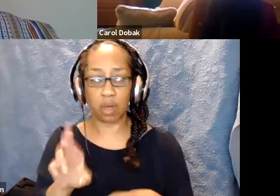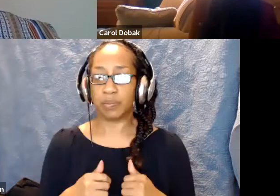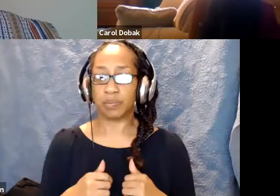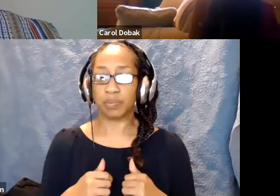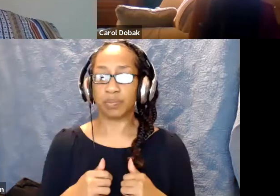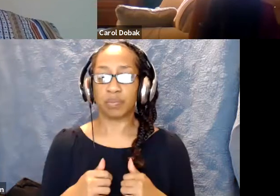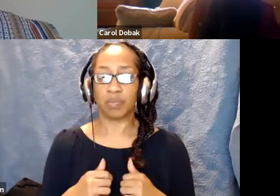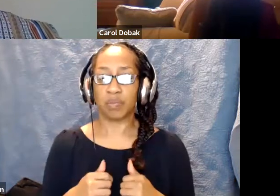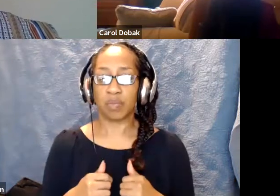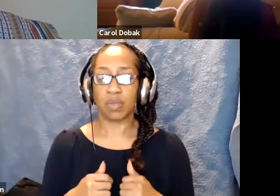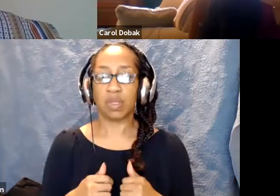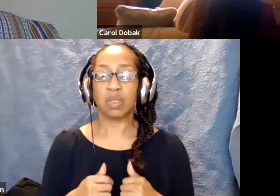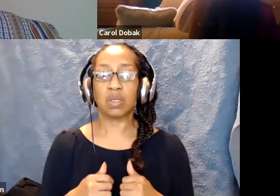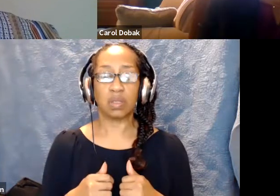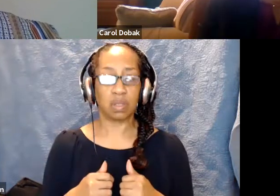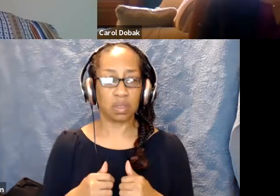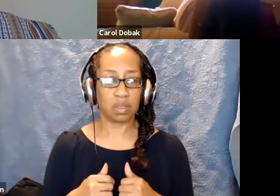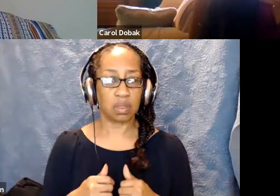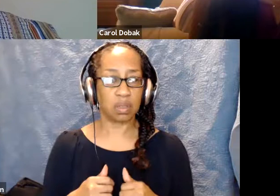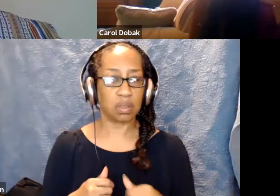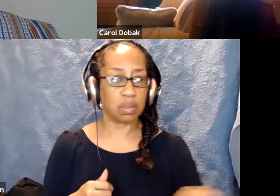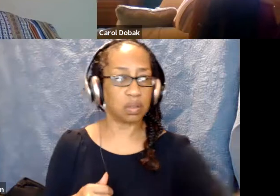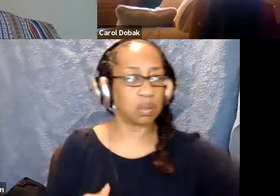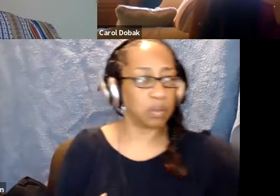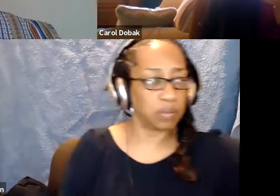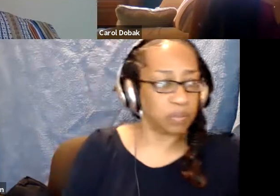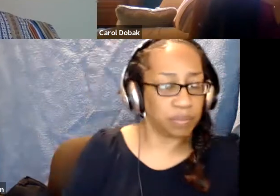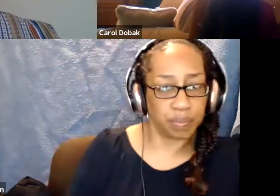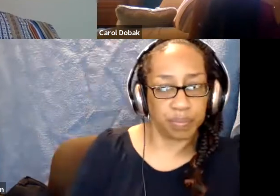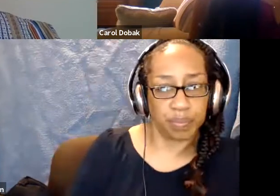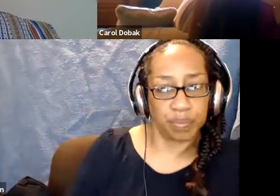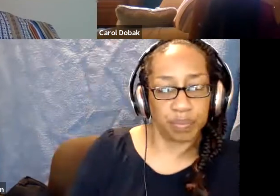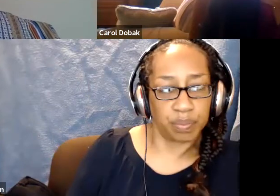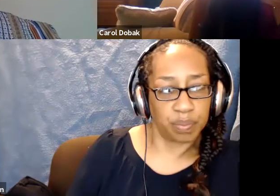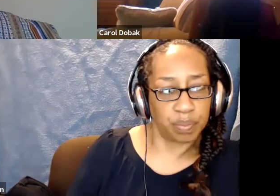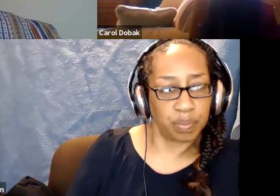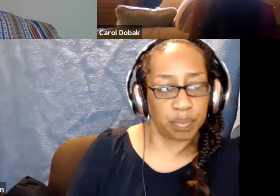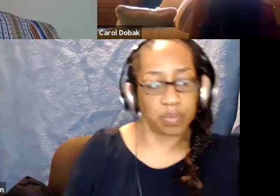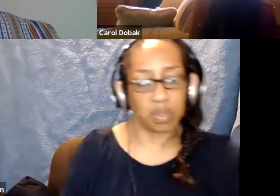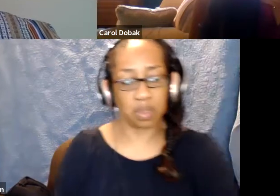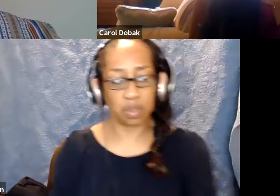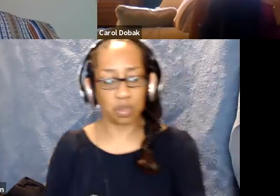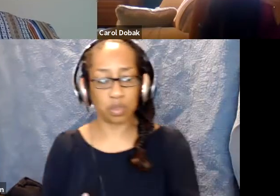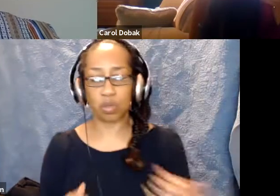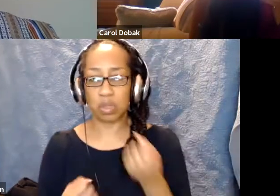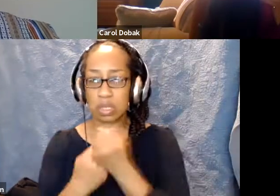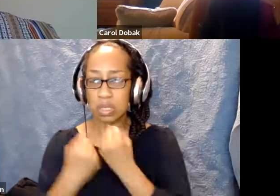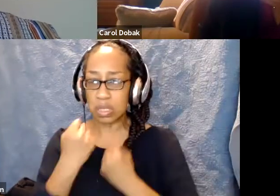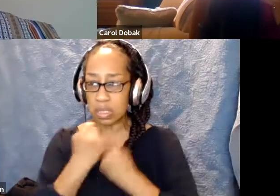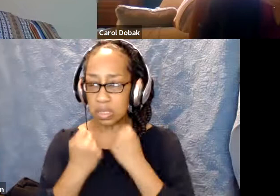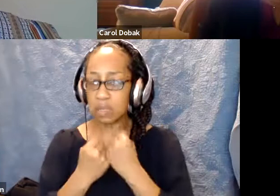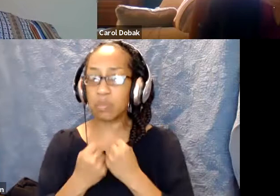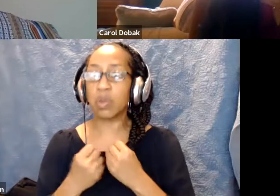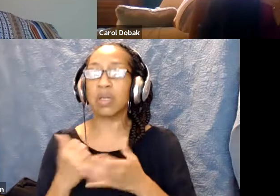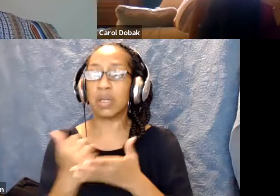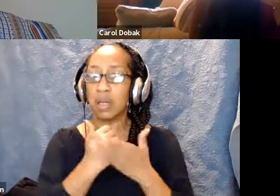has the opportunity to bring their strengths to the table and collectively support one another's work to achieve successful,